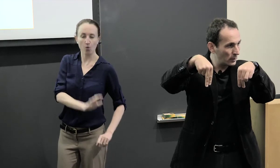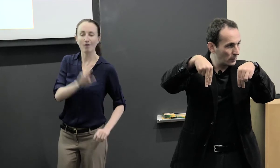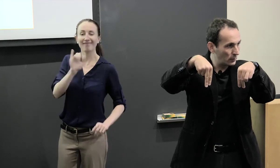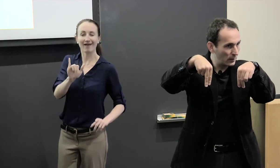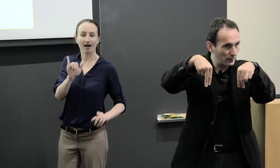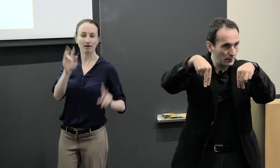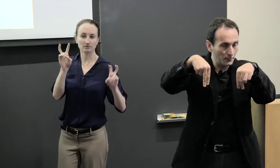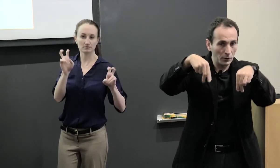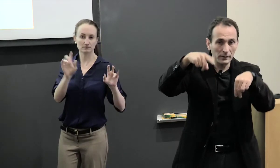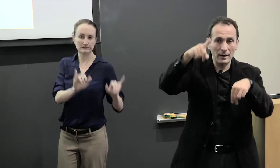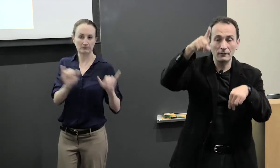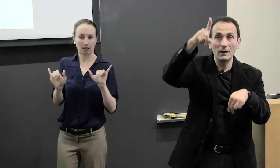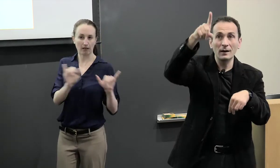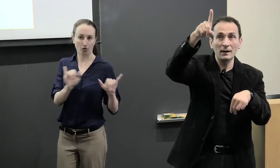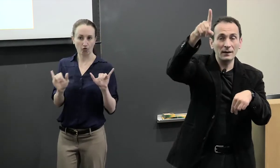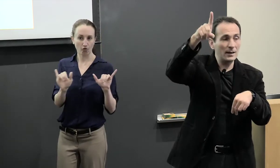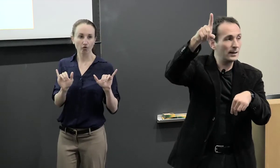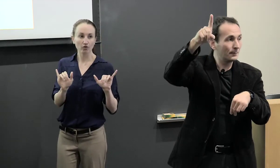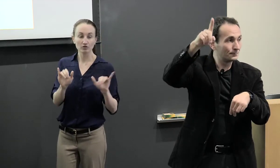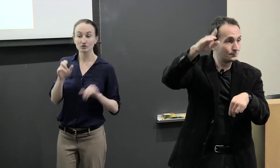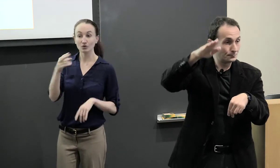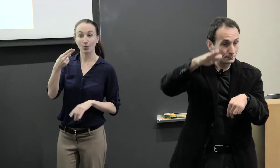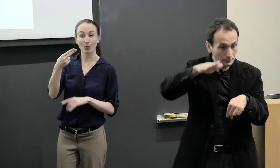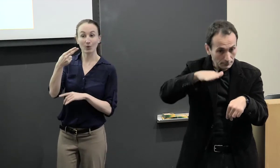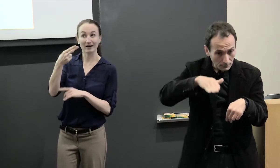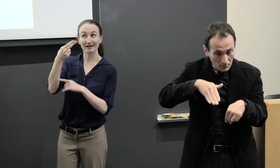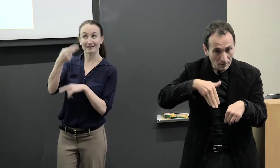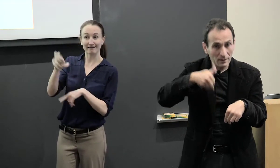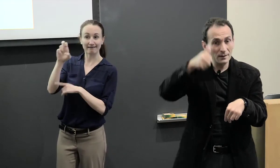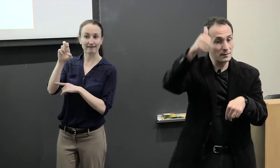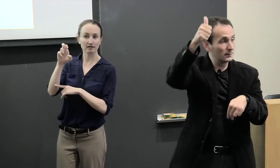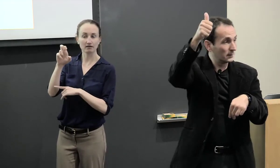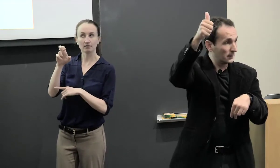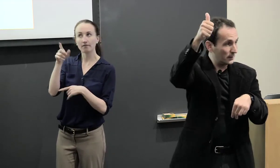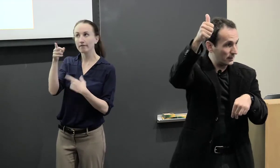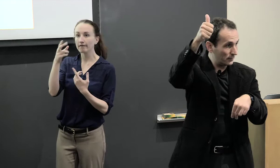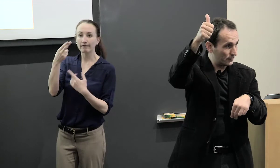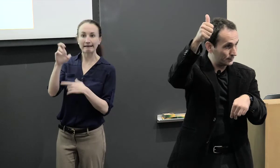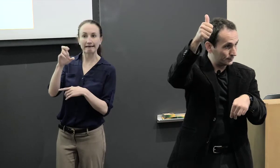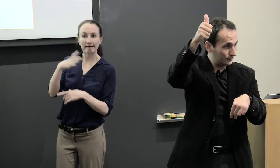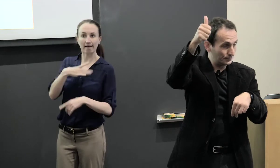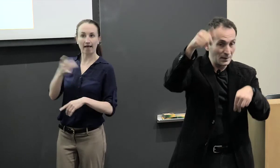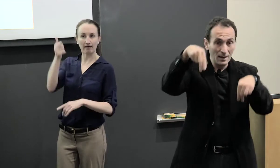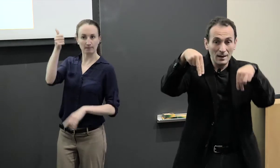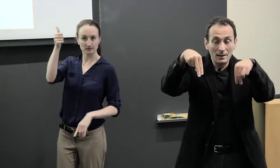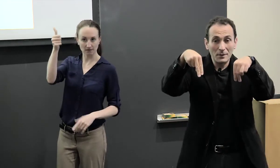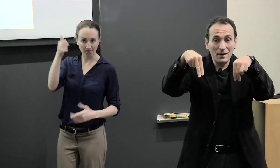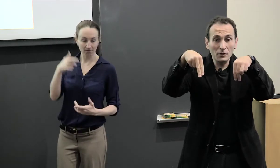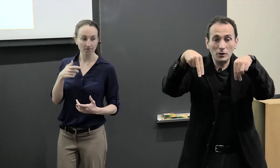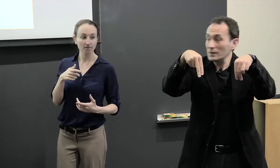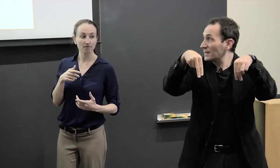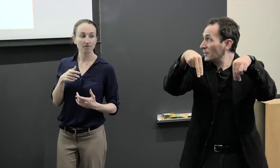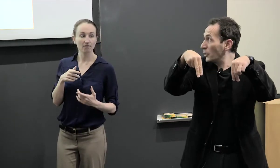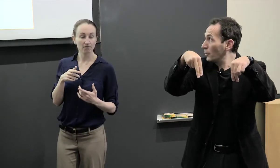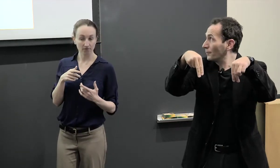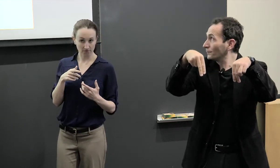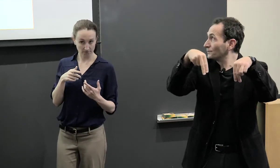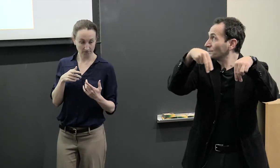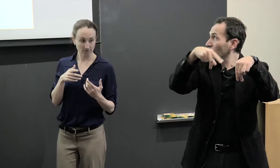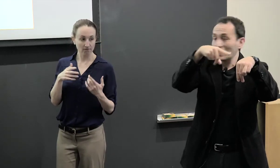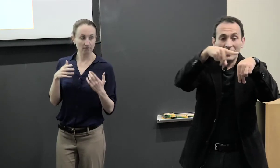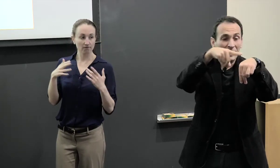similarity. You'll have he liked himself. But then you